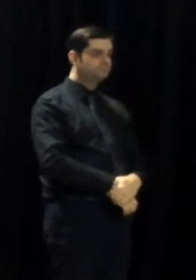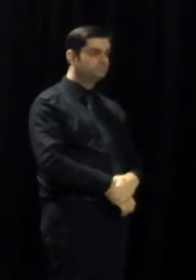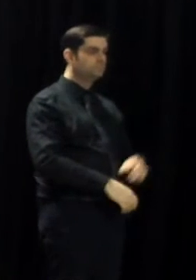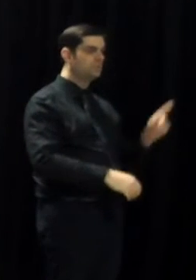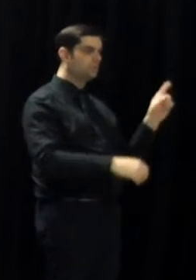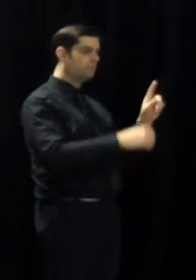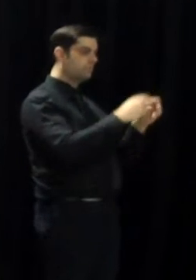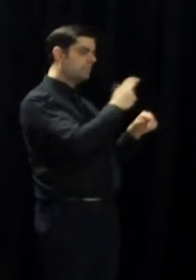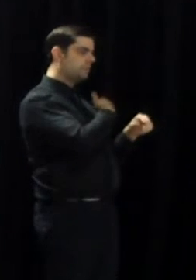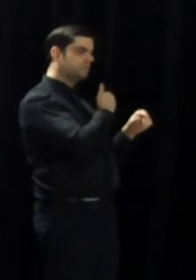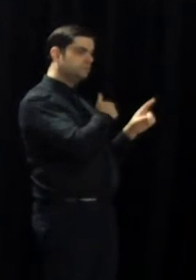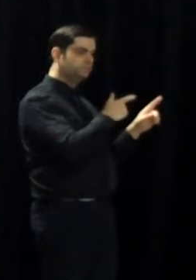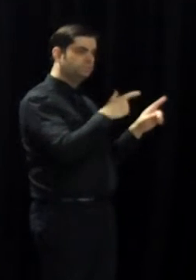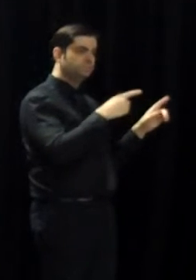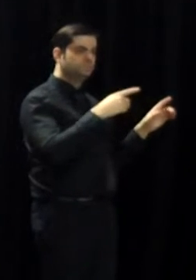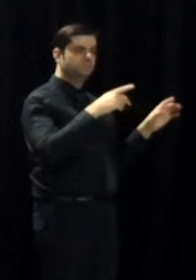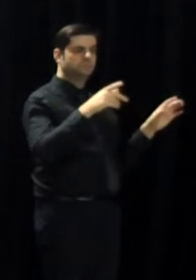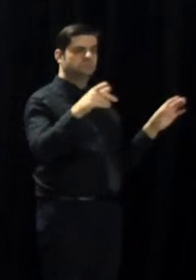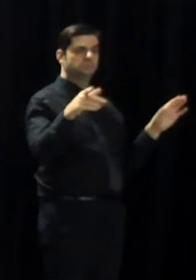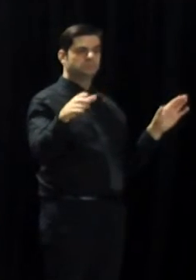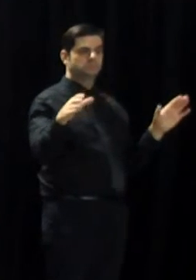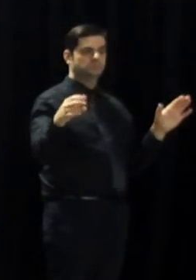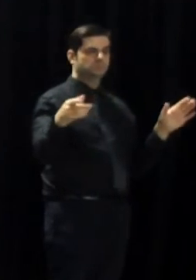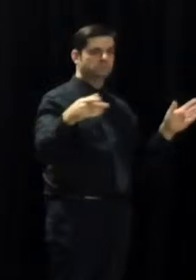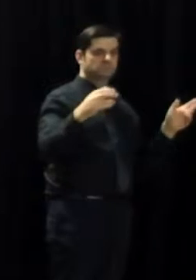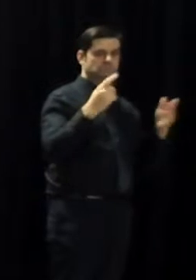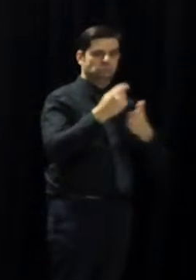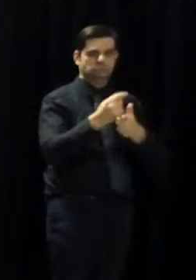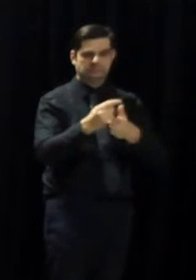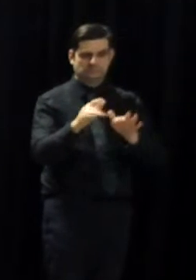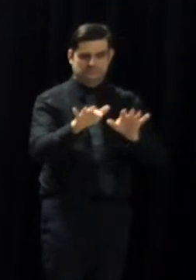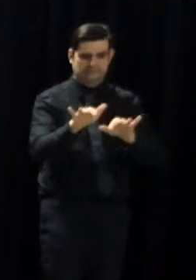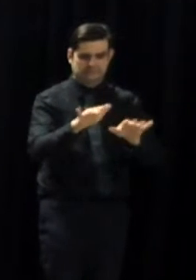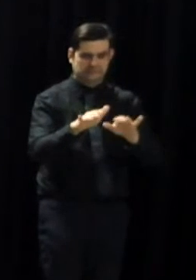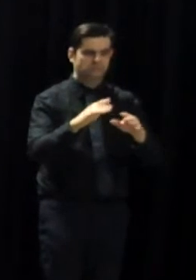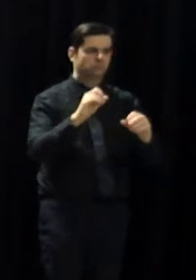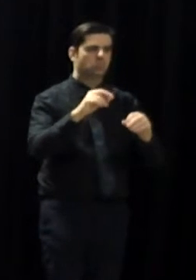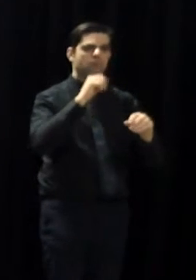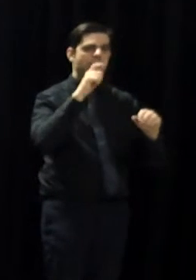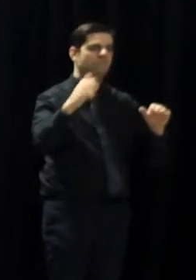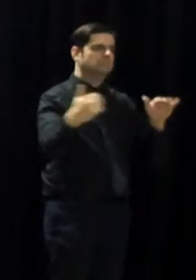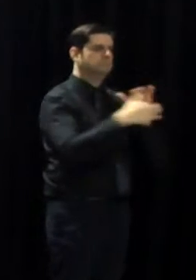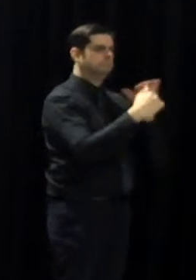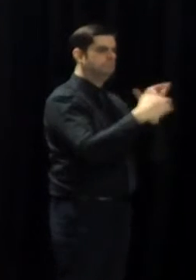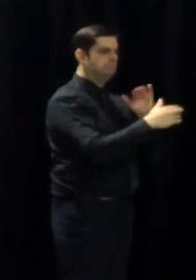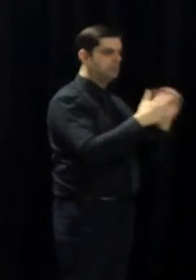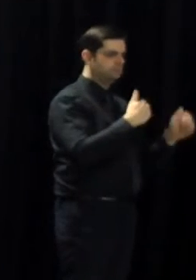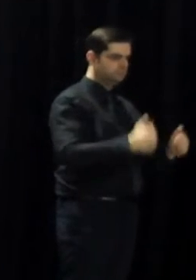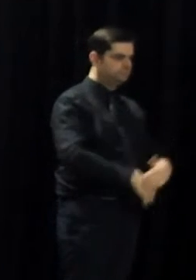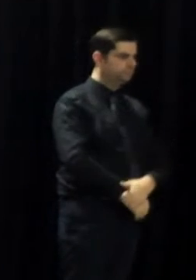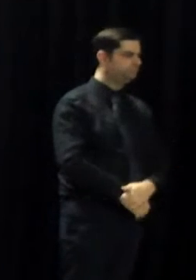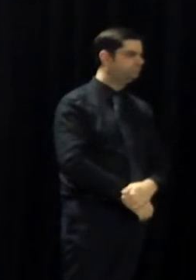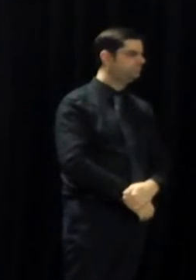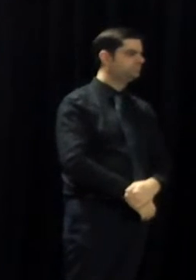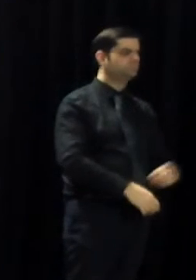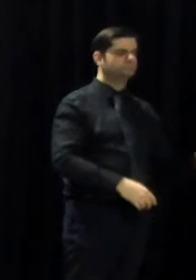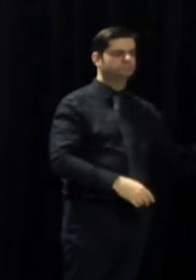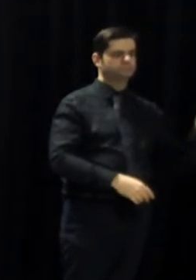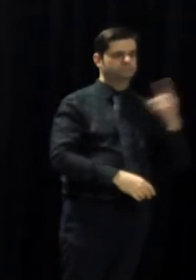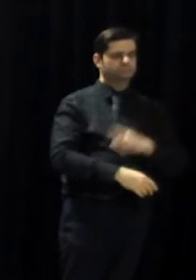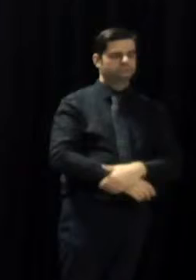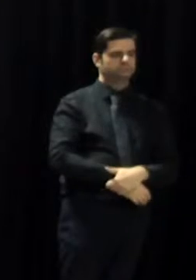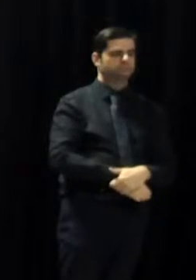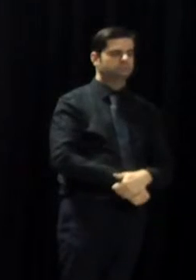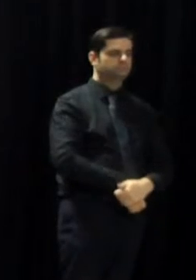kind of treatments can be given to help keep these people in good shape right now. Was that the